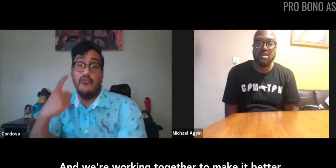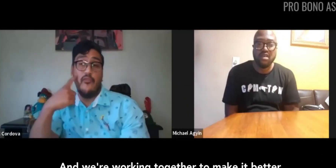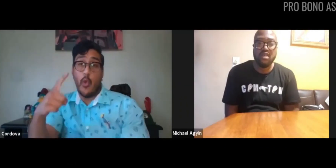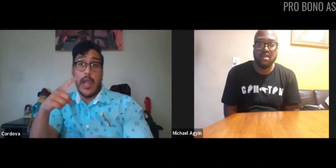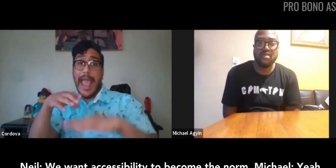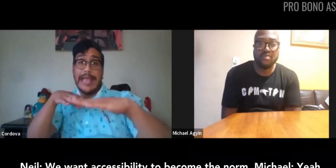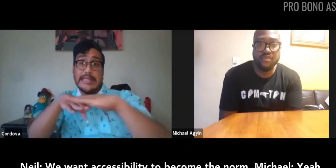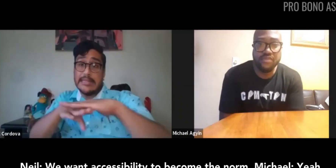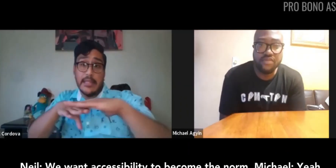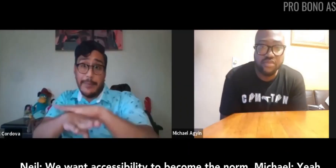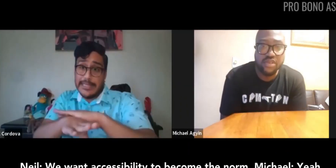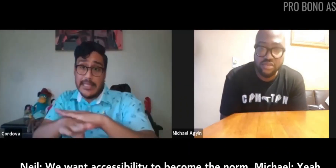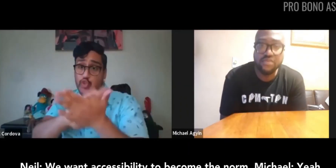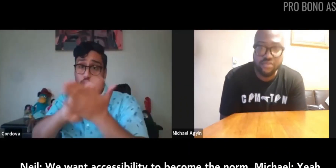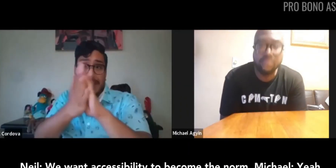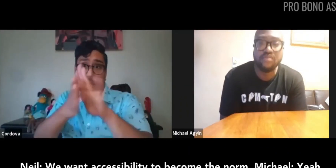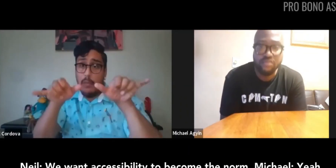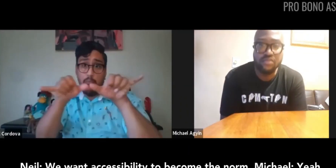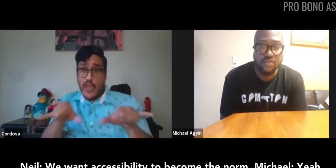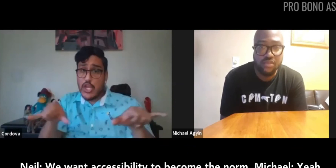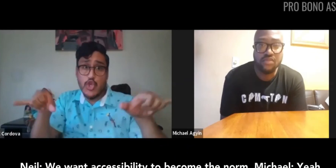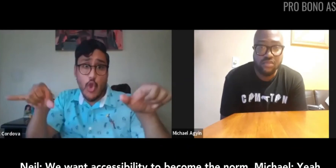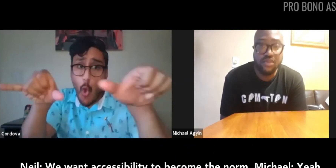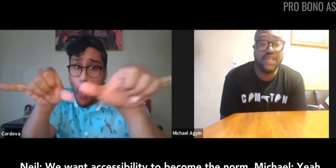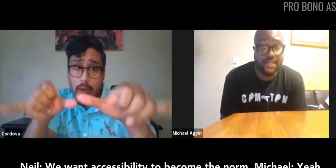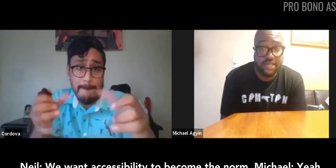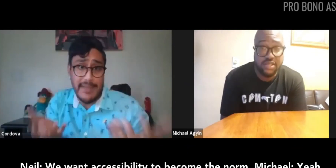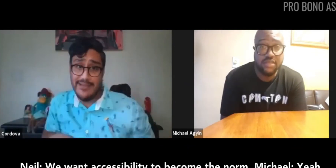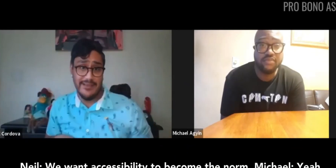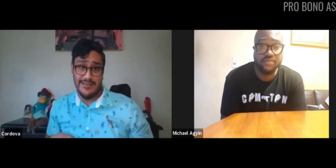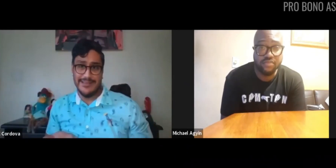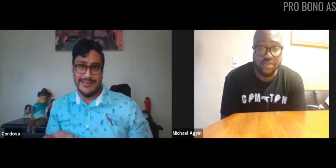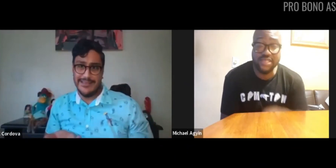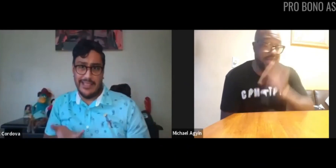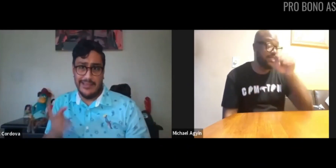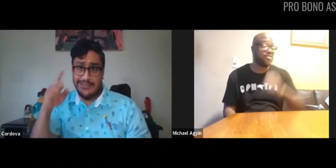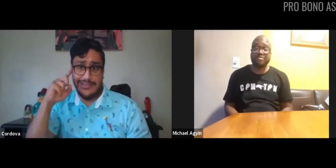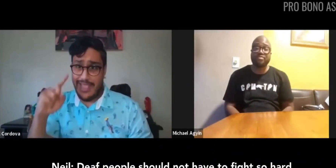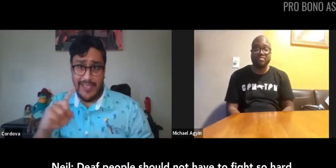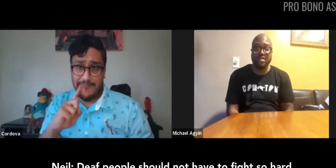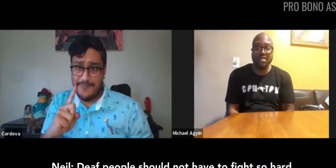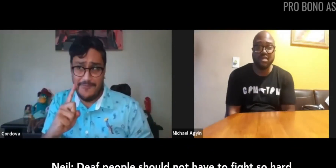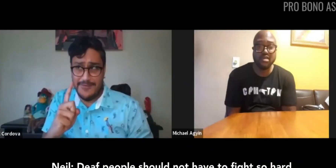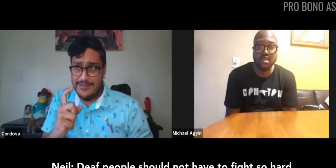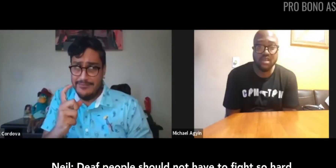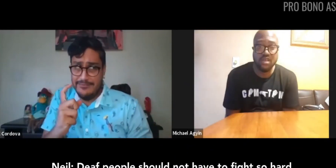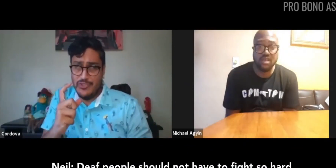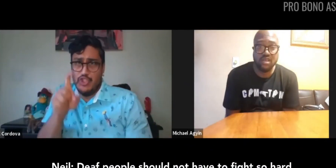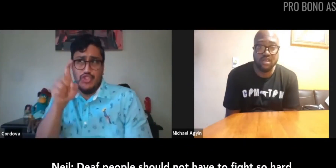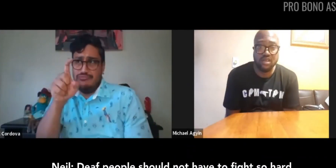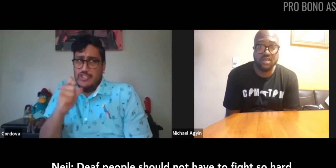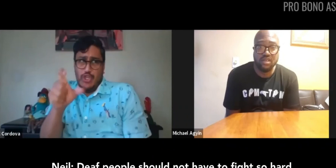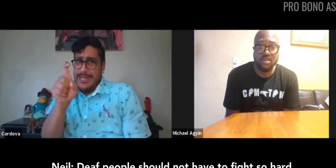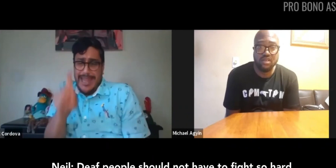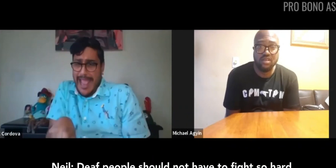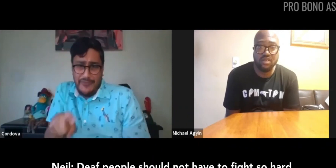make it better. We want accessibility to become the norm. Yep. Deaf people should not have